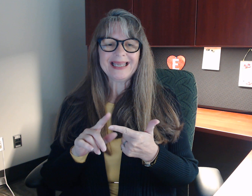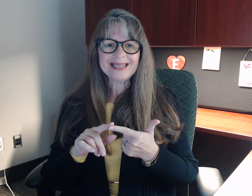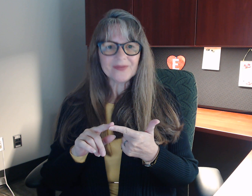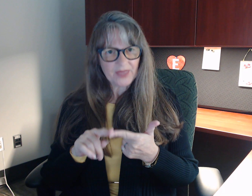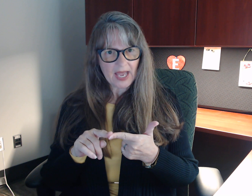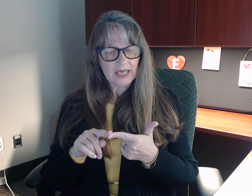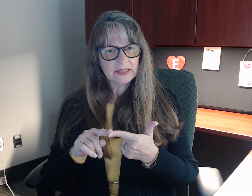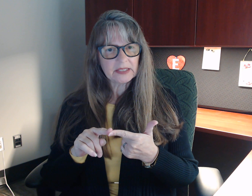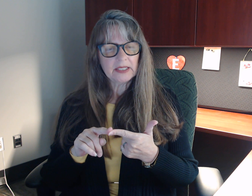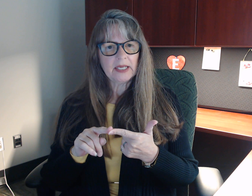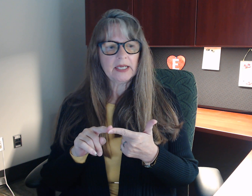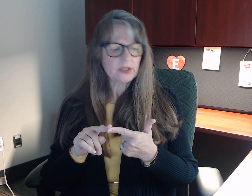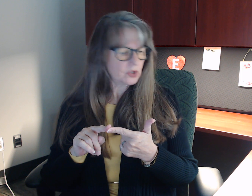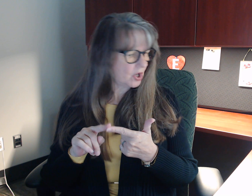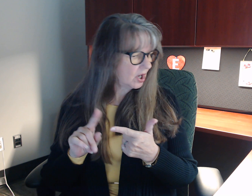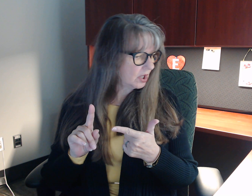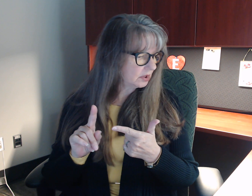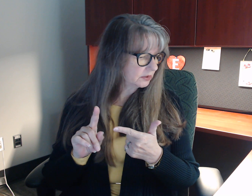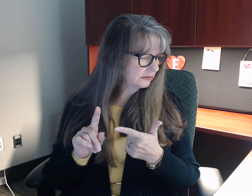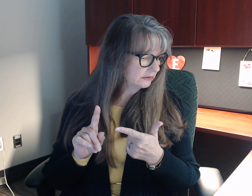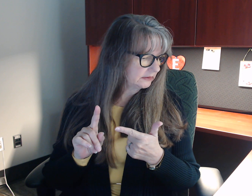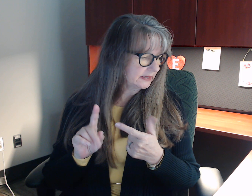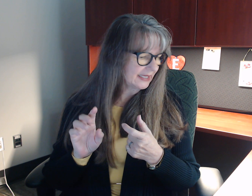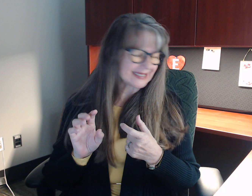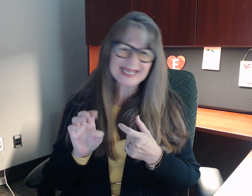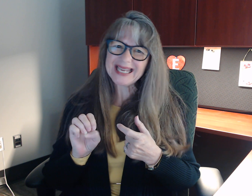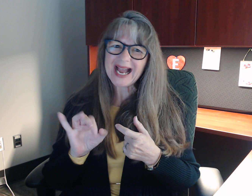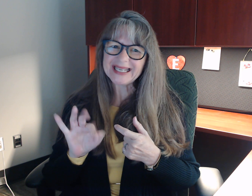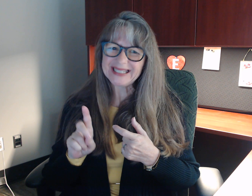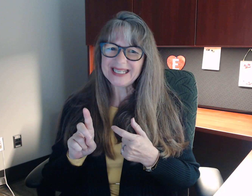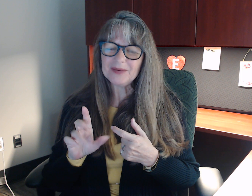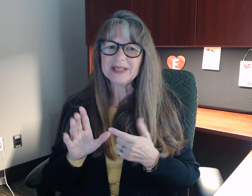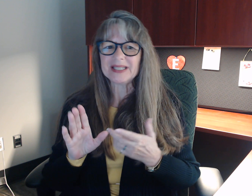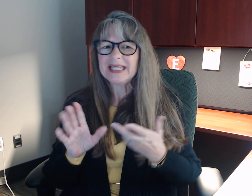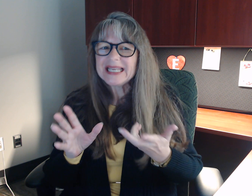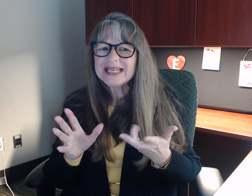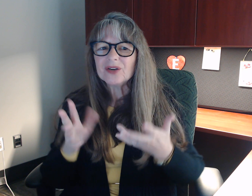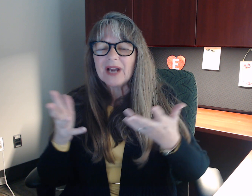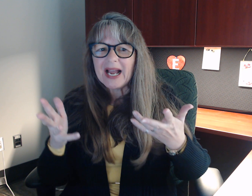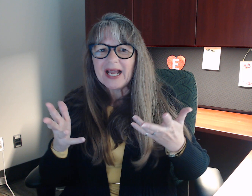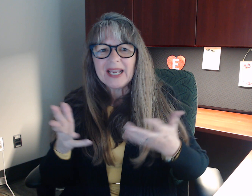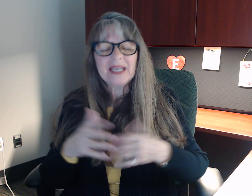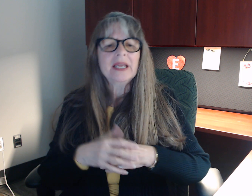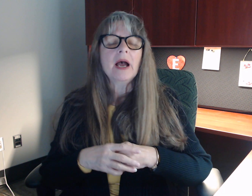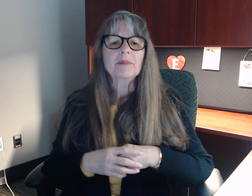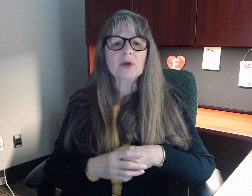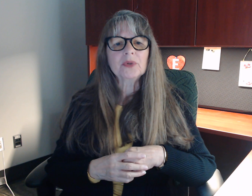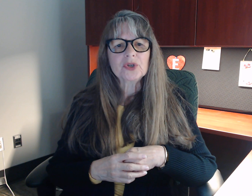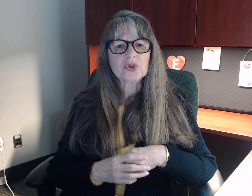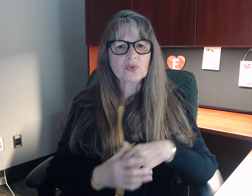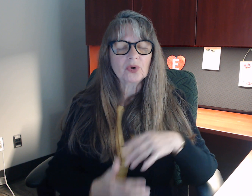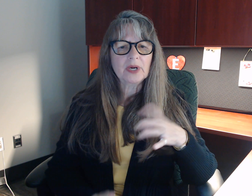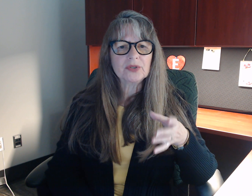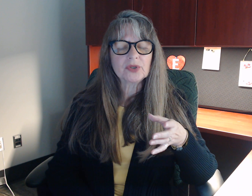of that is called, it's E-I-D, is it id or Id? I'm not really sure. And